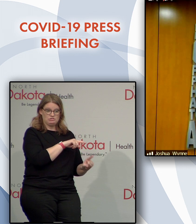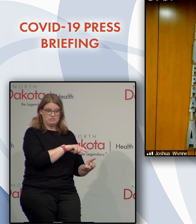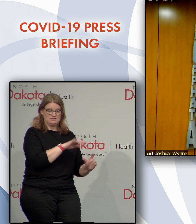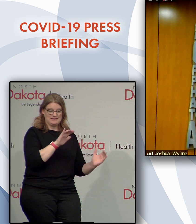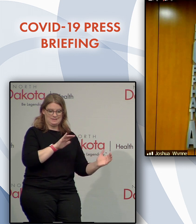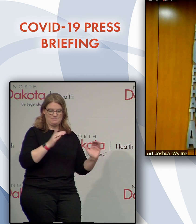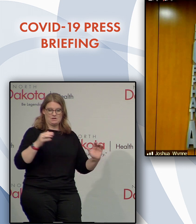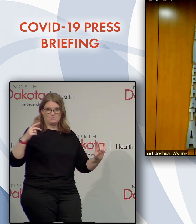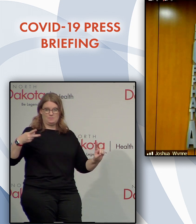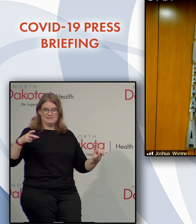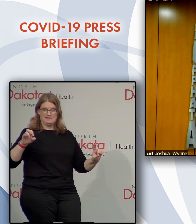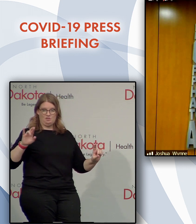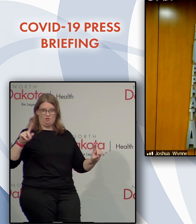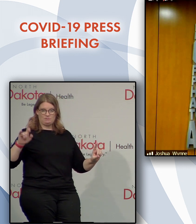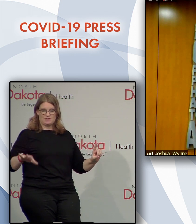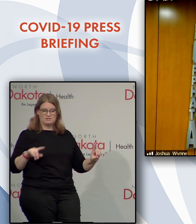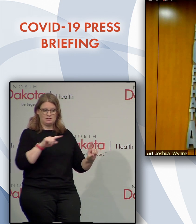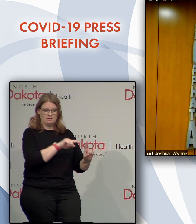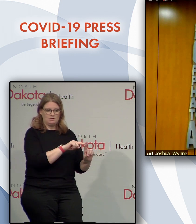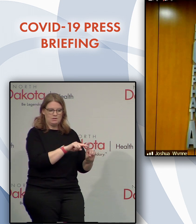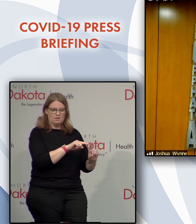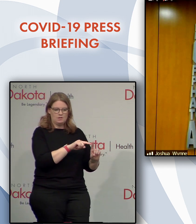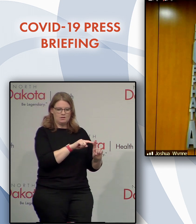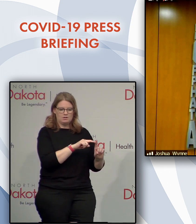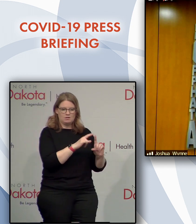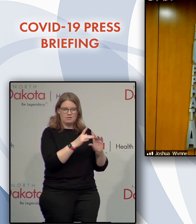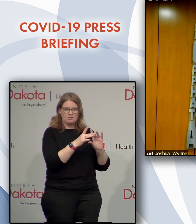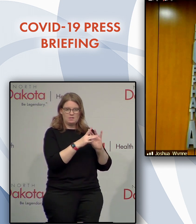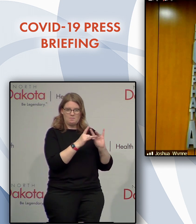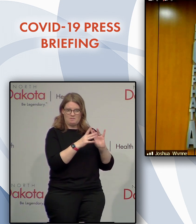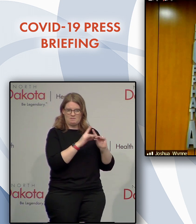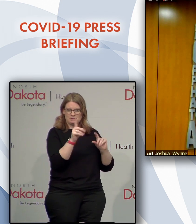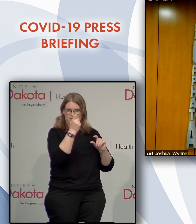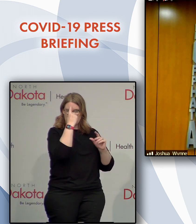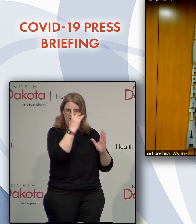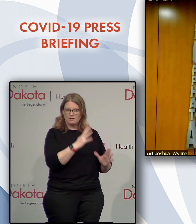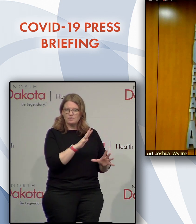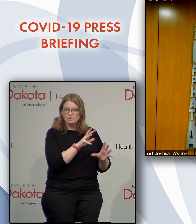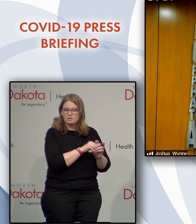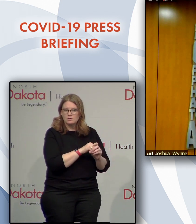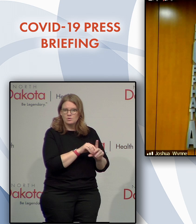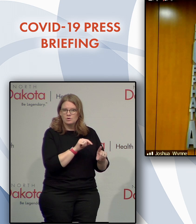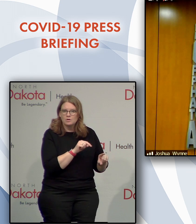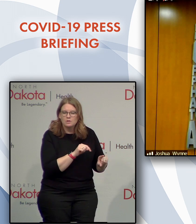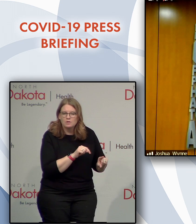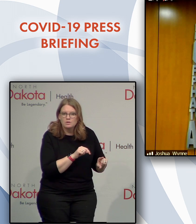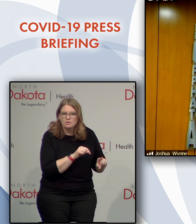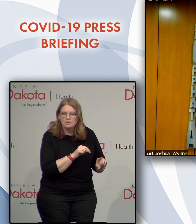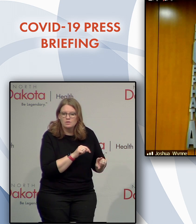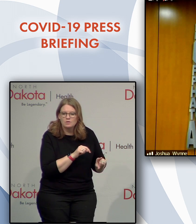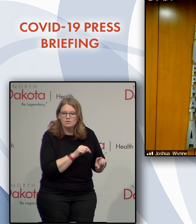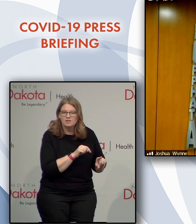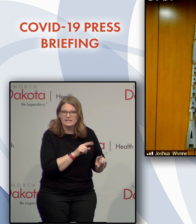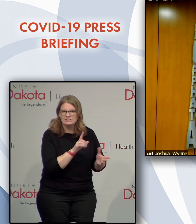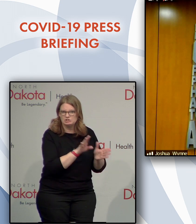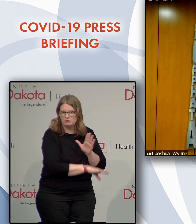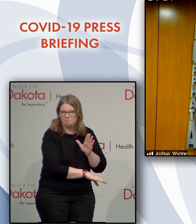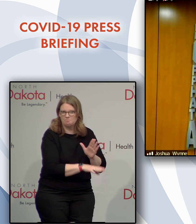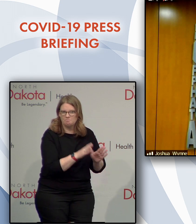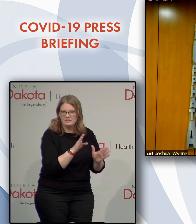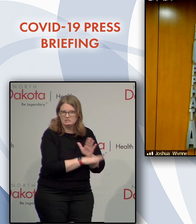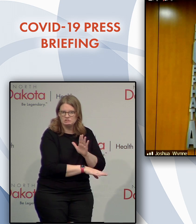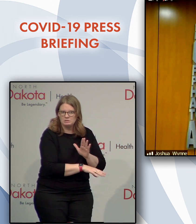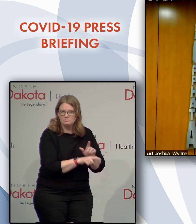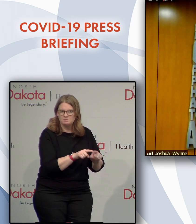standard PCR testing. They've been mentioned by the governor, and they include: 1, much less expensive, so order